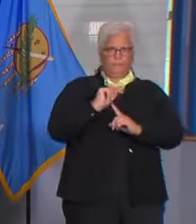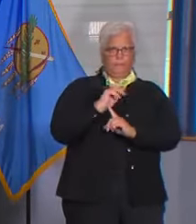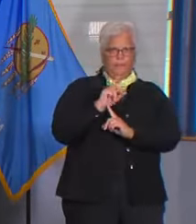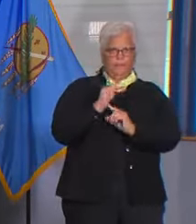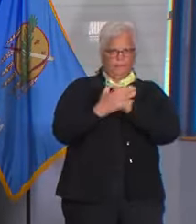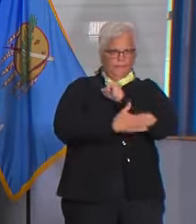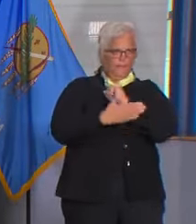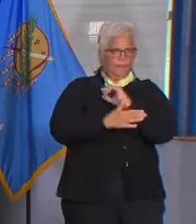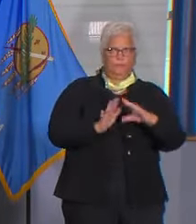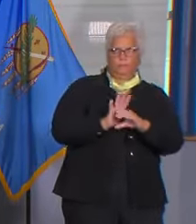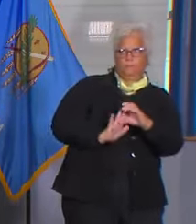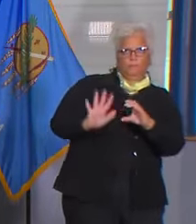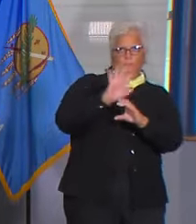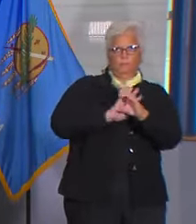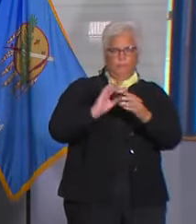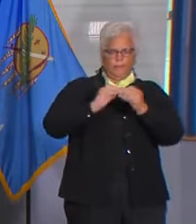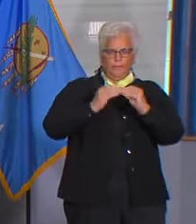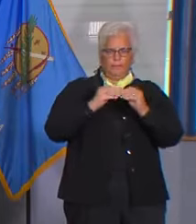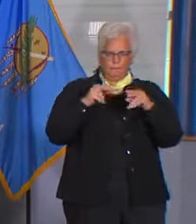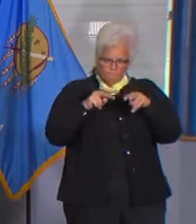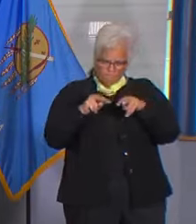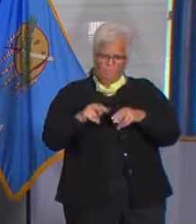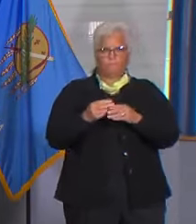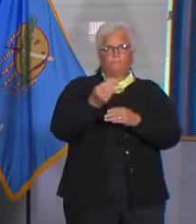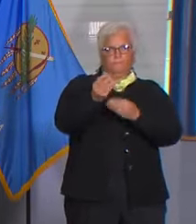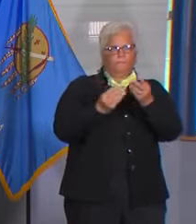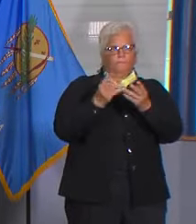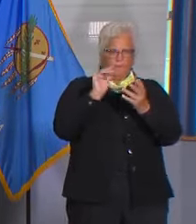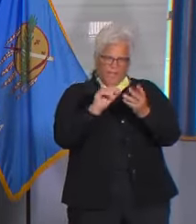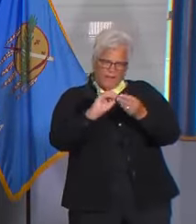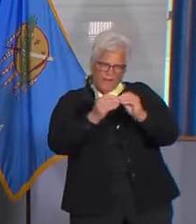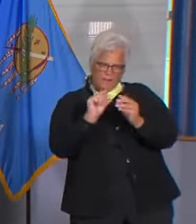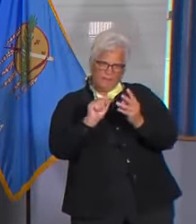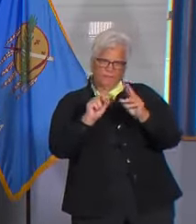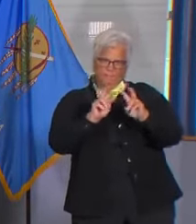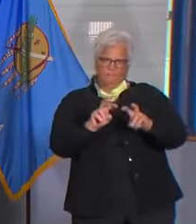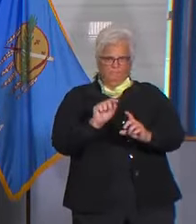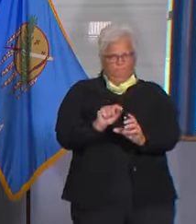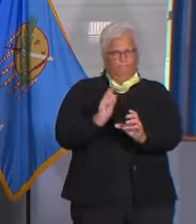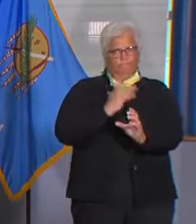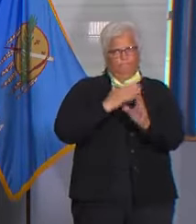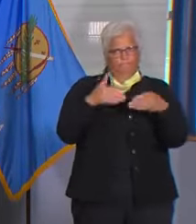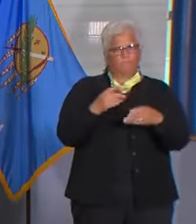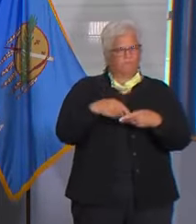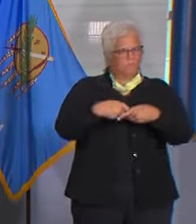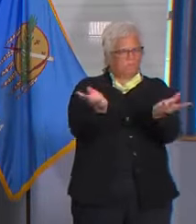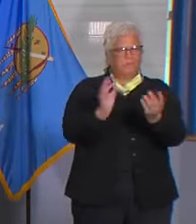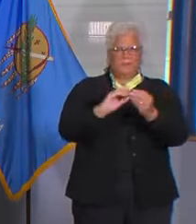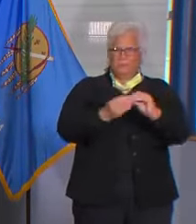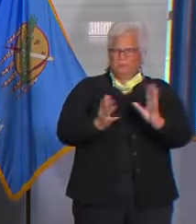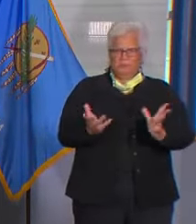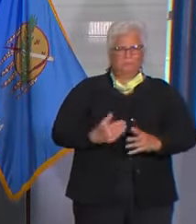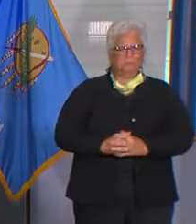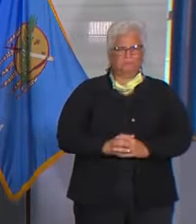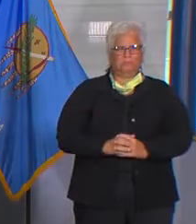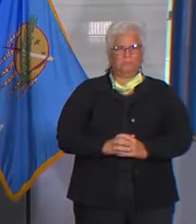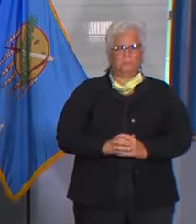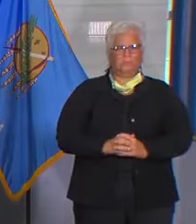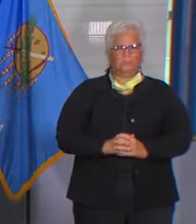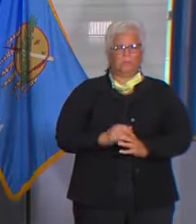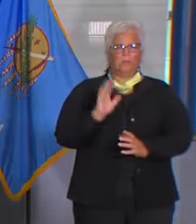job answering emails and phone calls with questions about recommendations for youth sports, local public and private schools,